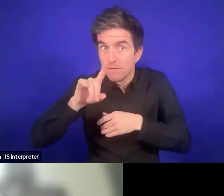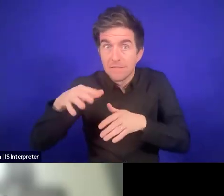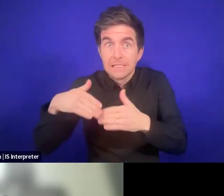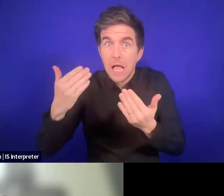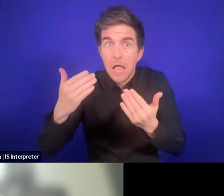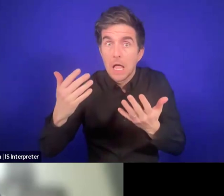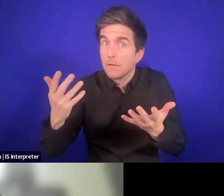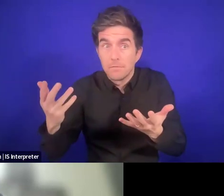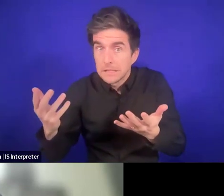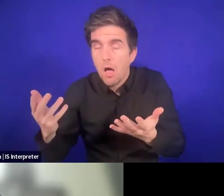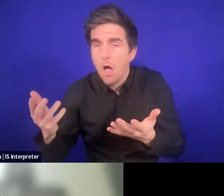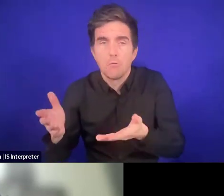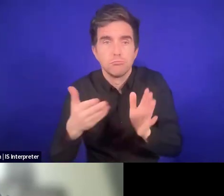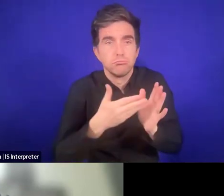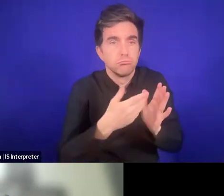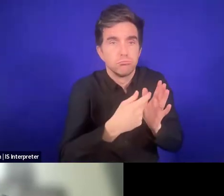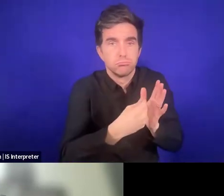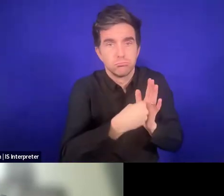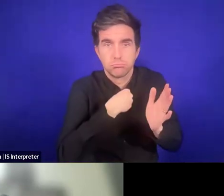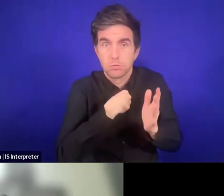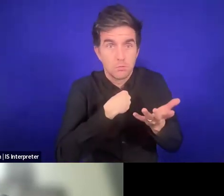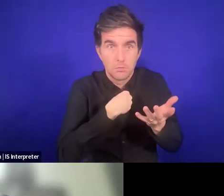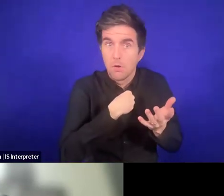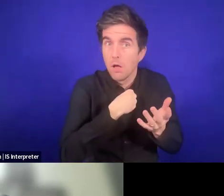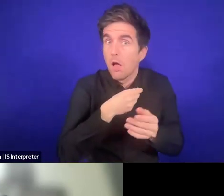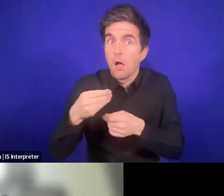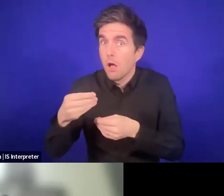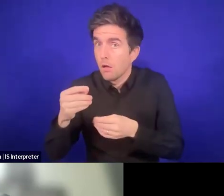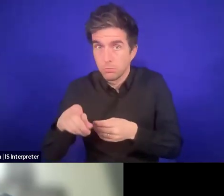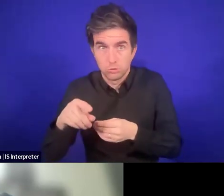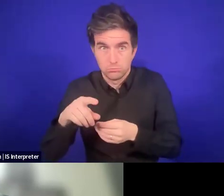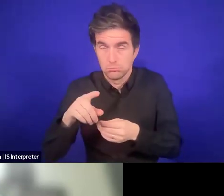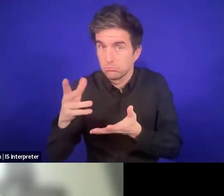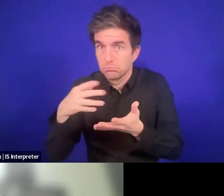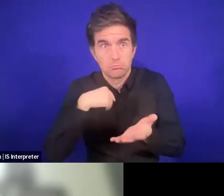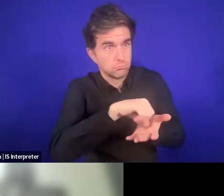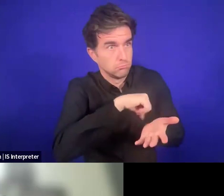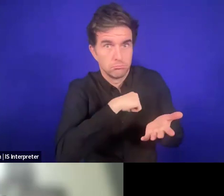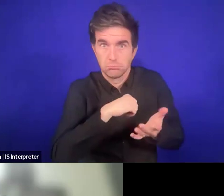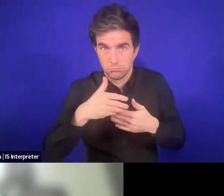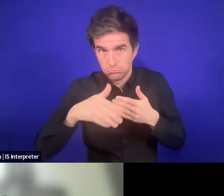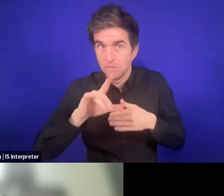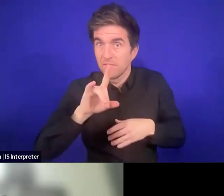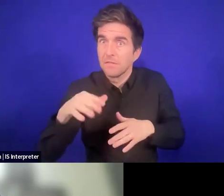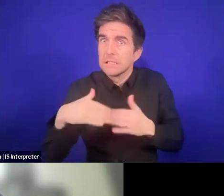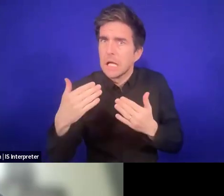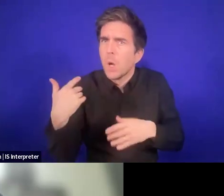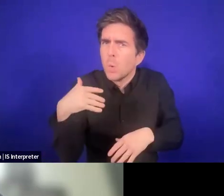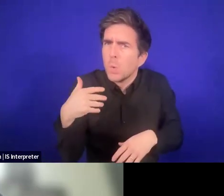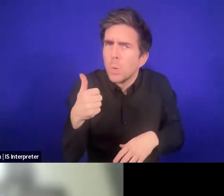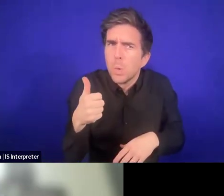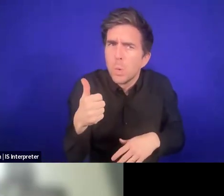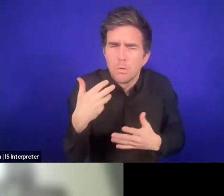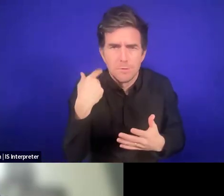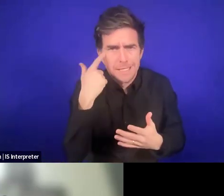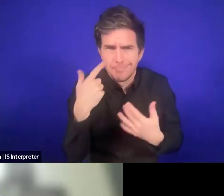think by all these very key features that we have within the act itself, that's one of the very